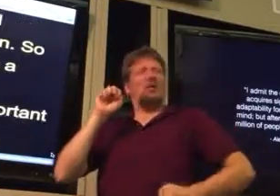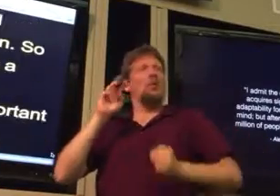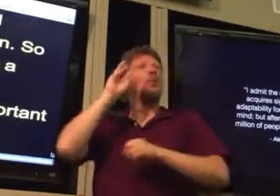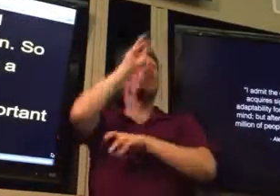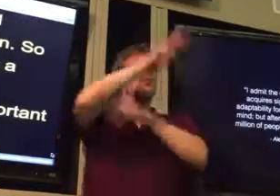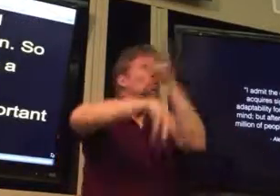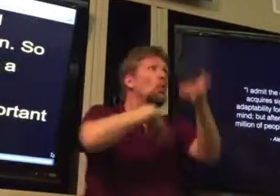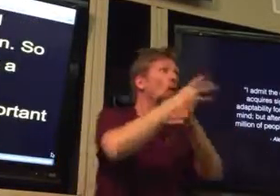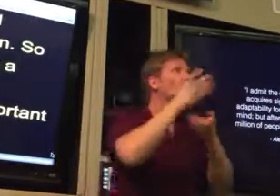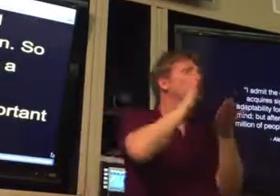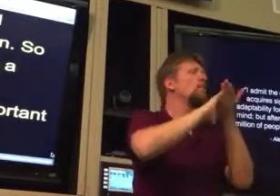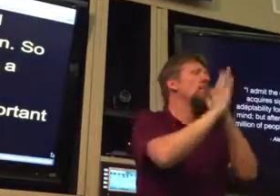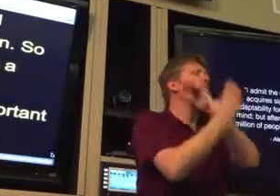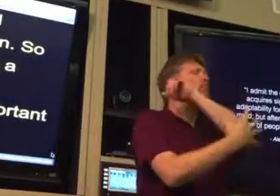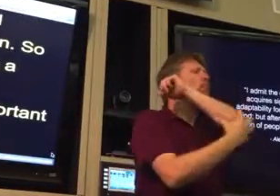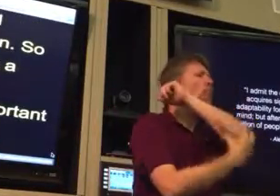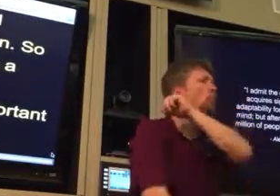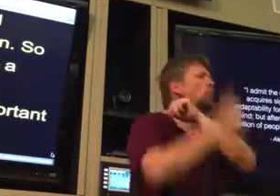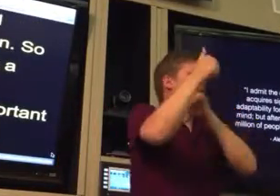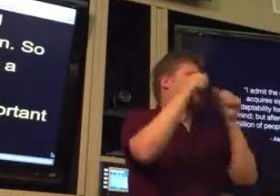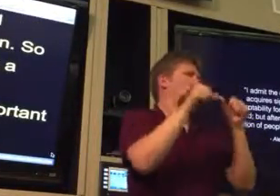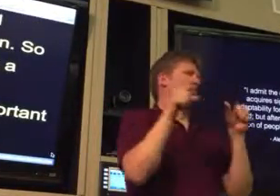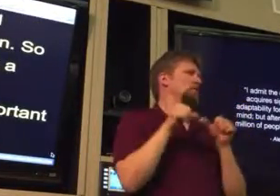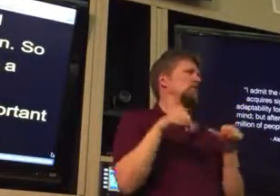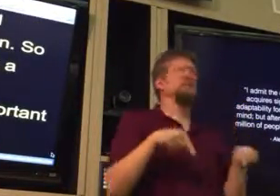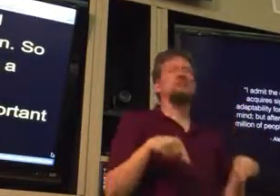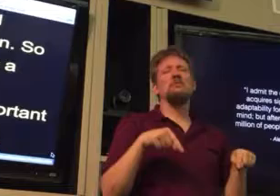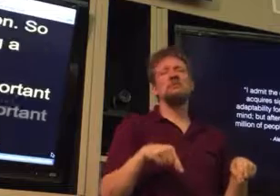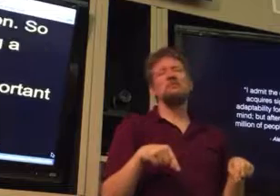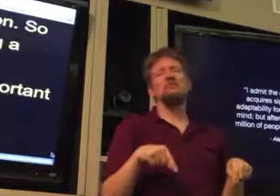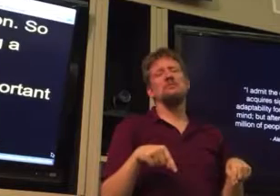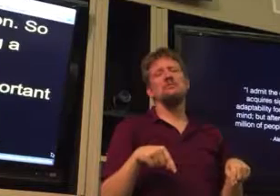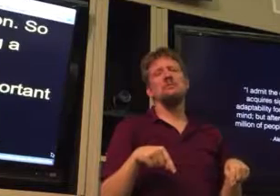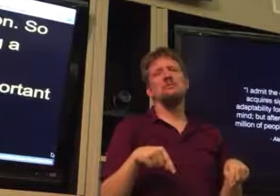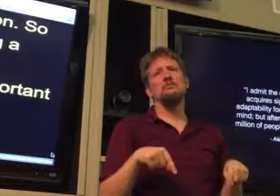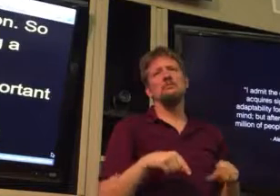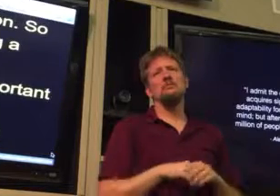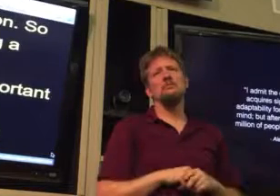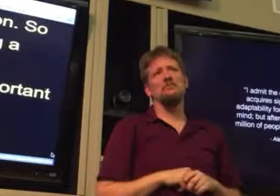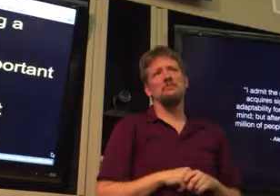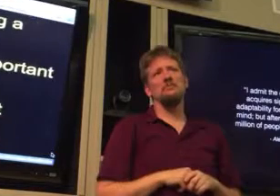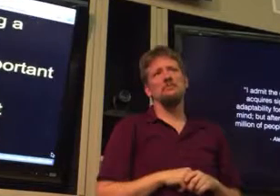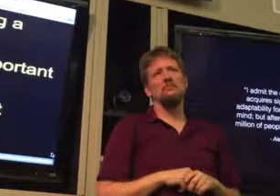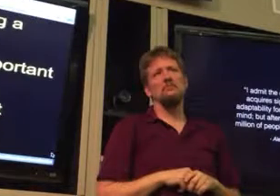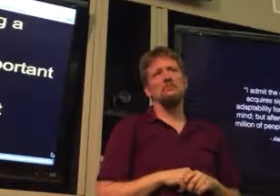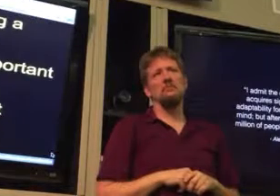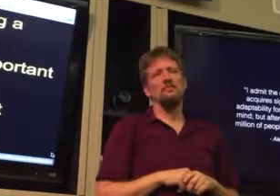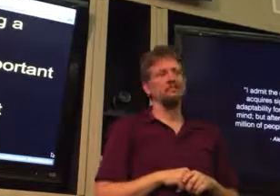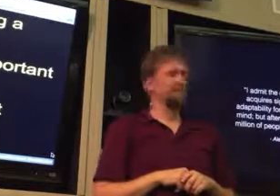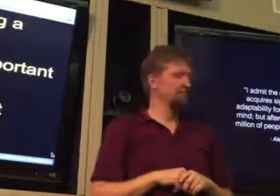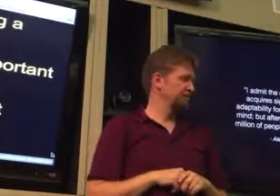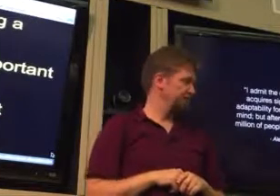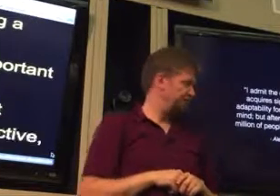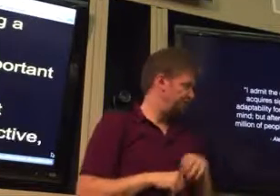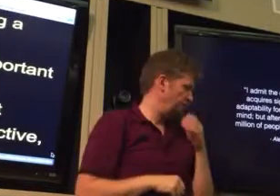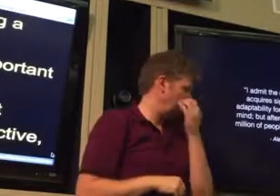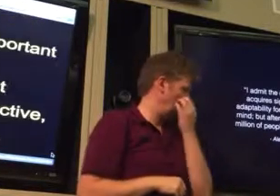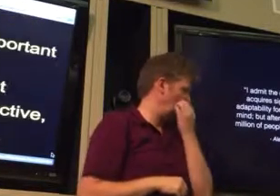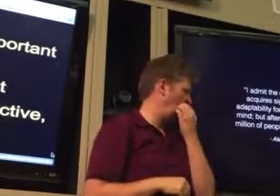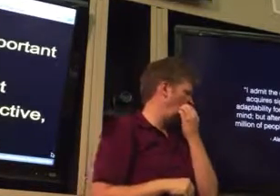part of a particular perspective, that would make the world, and has created this world, to be